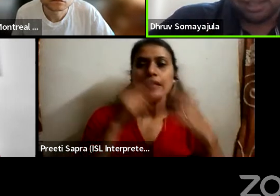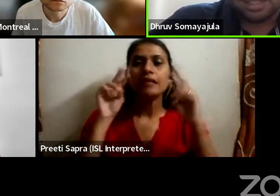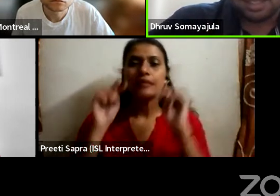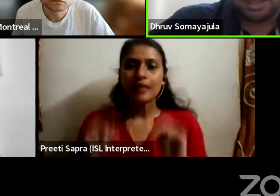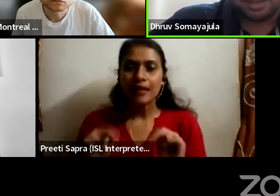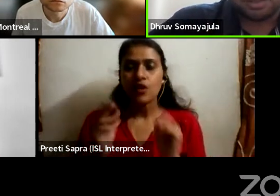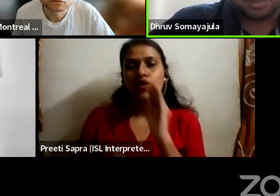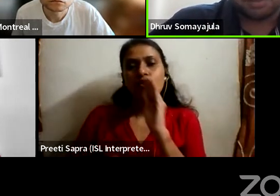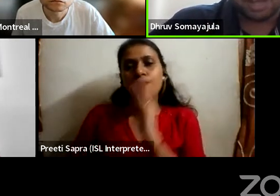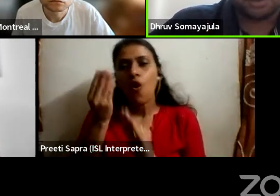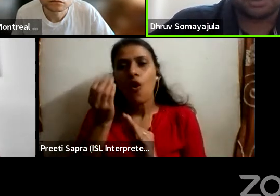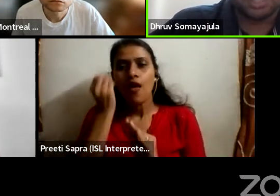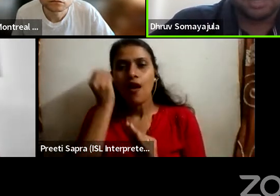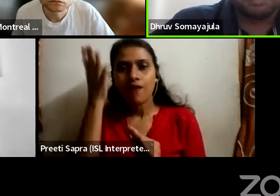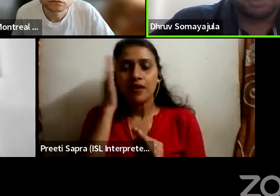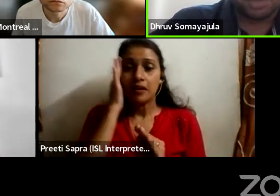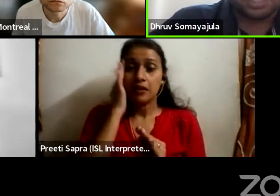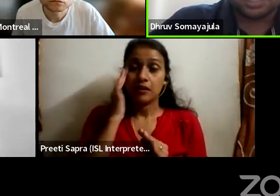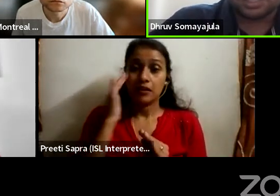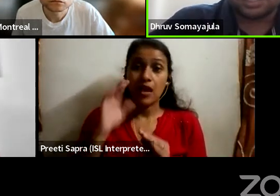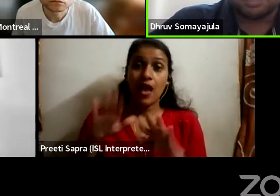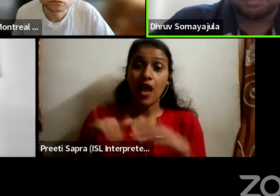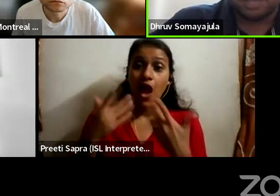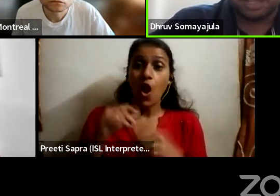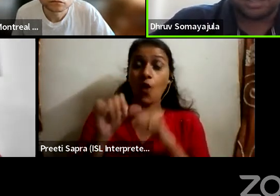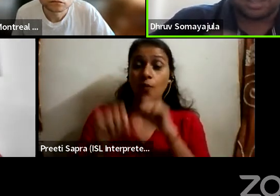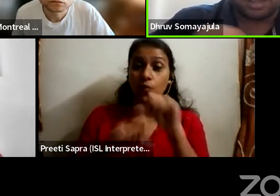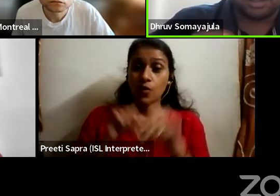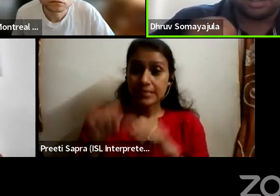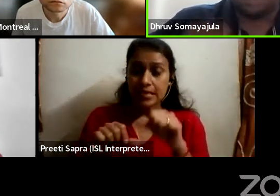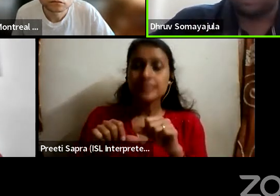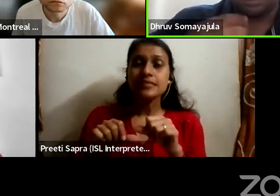more awareness in terms of how processes and